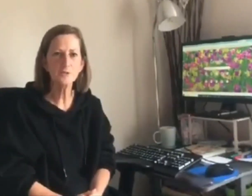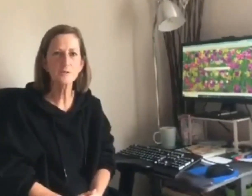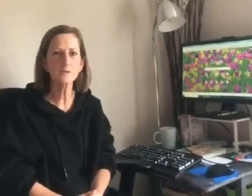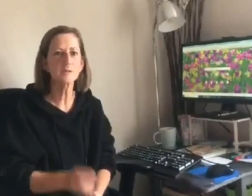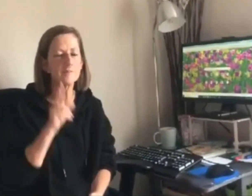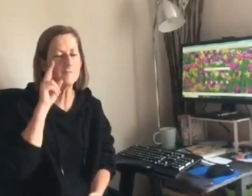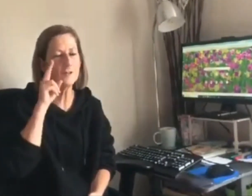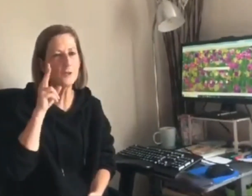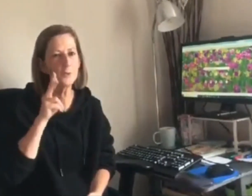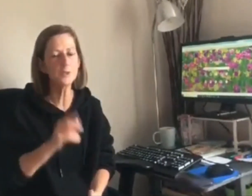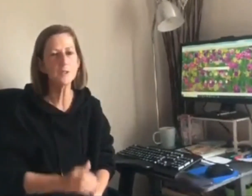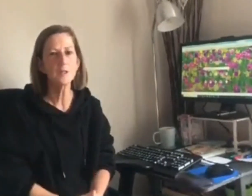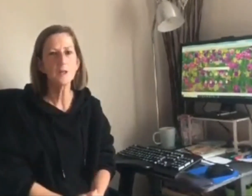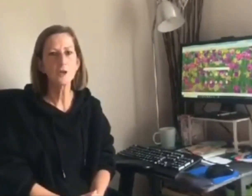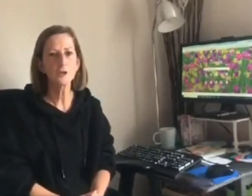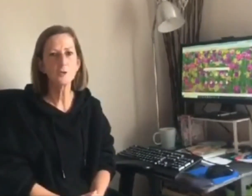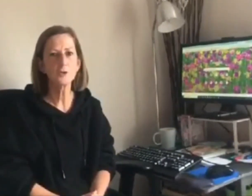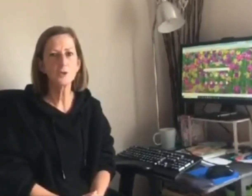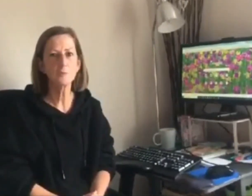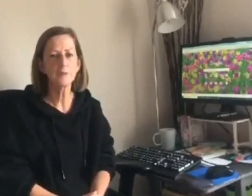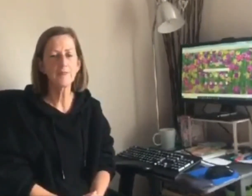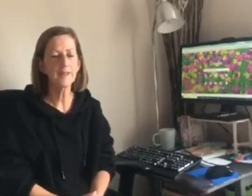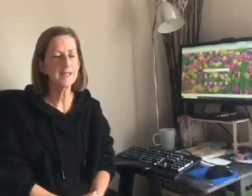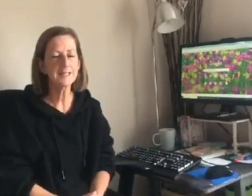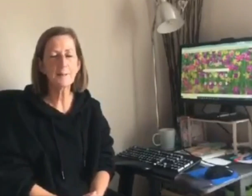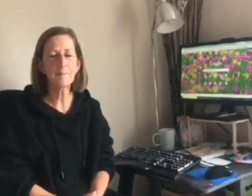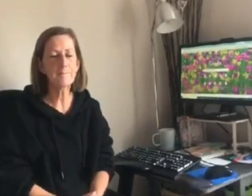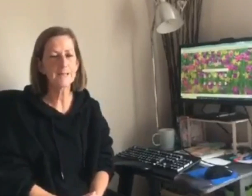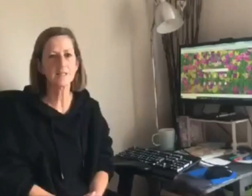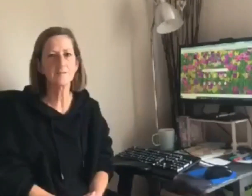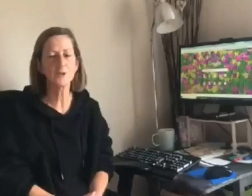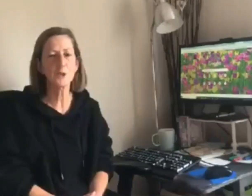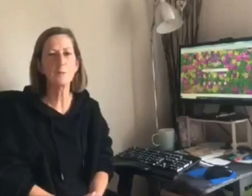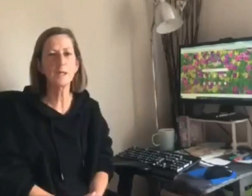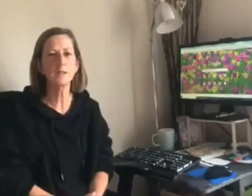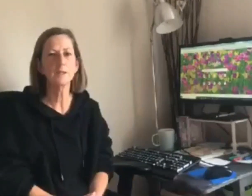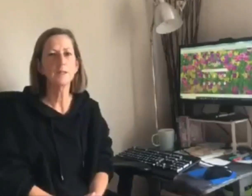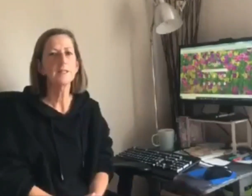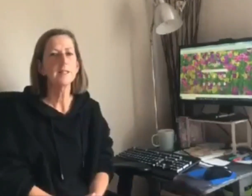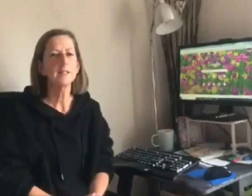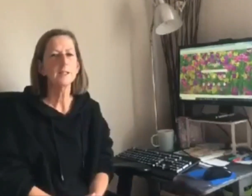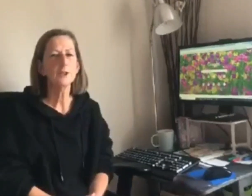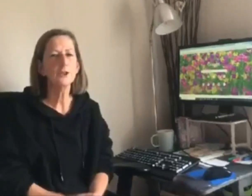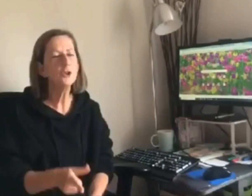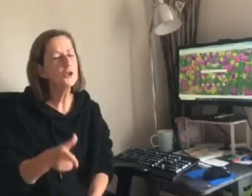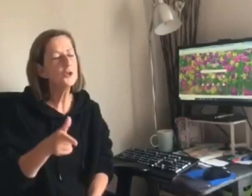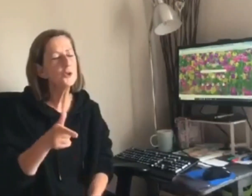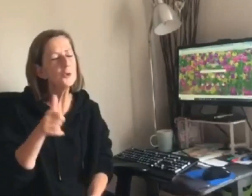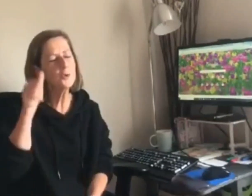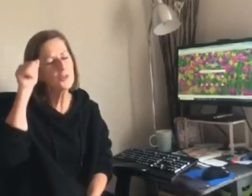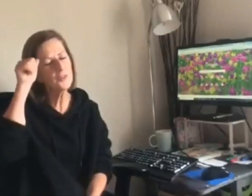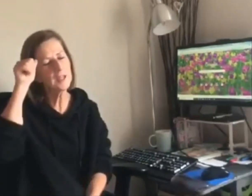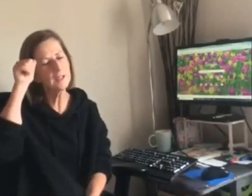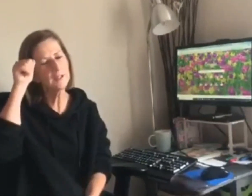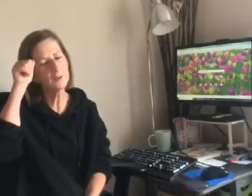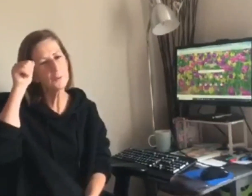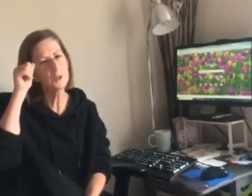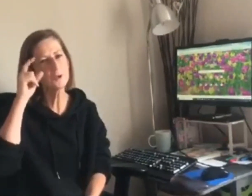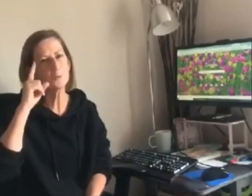11,500 views on YouTube. That is massive, so many. Can you think which